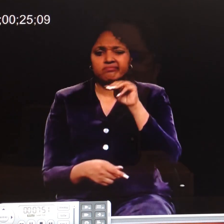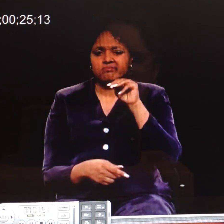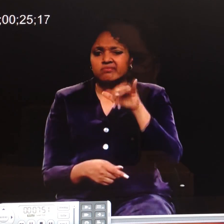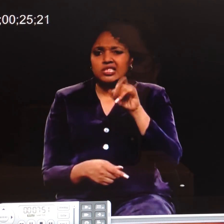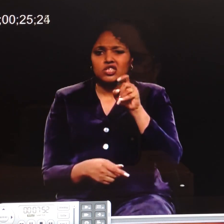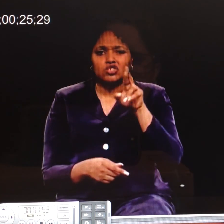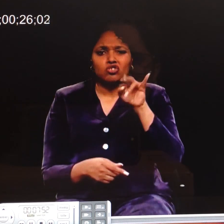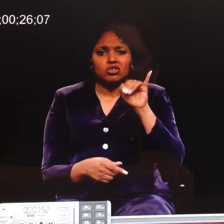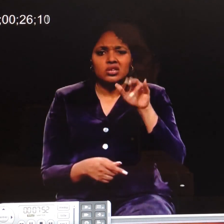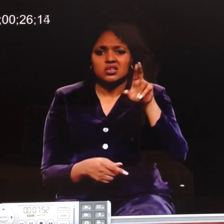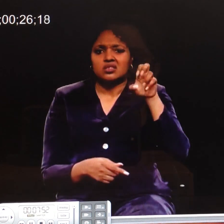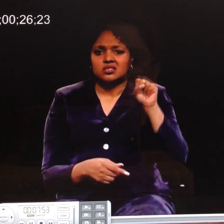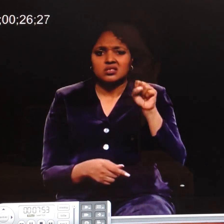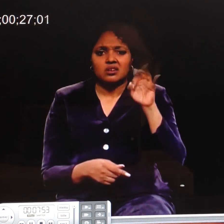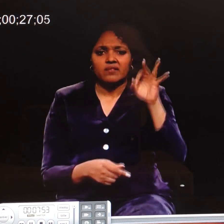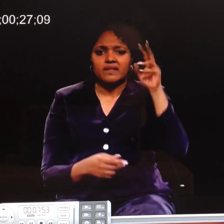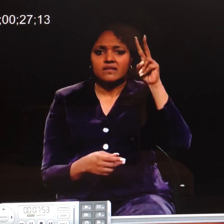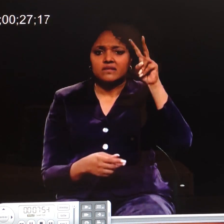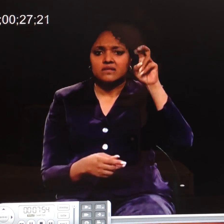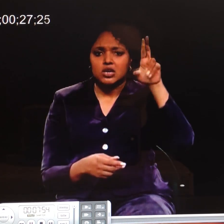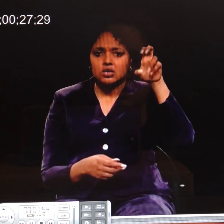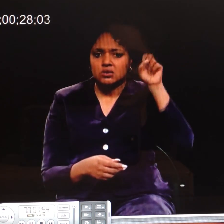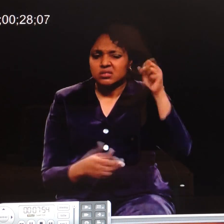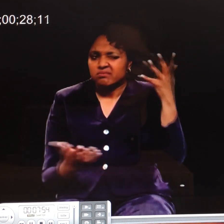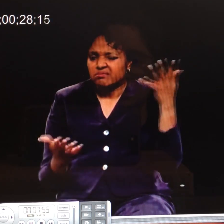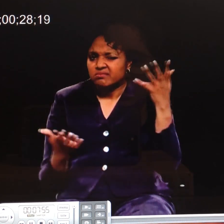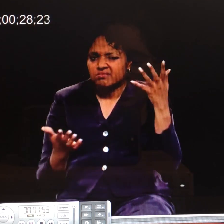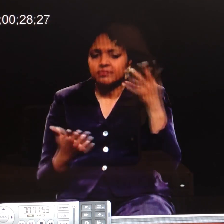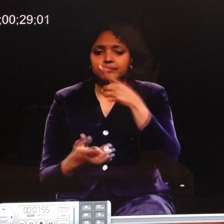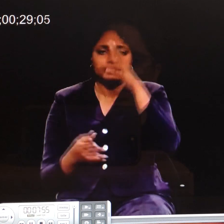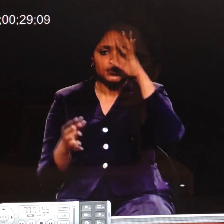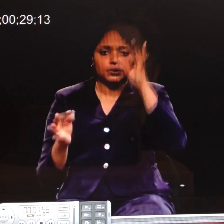And the CDC heard from several doctors